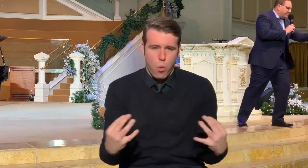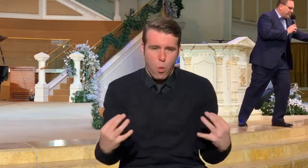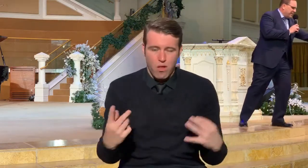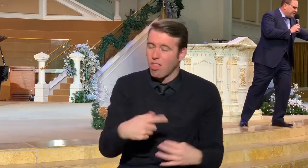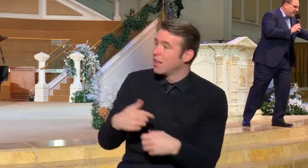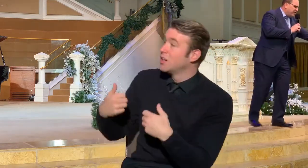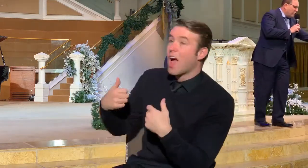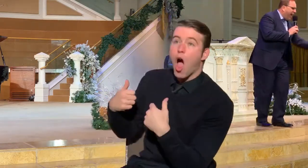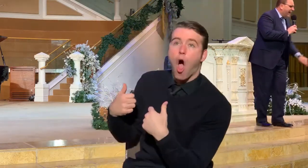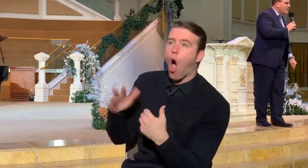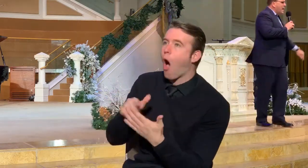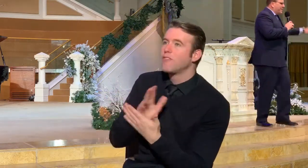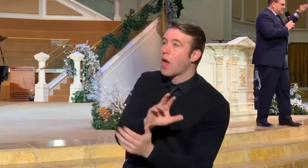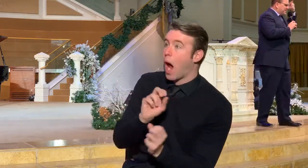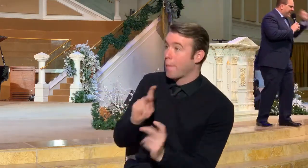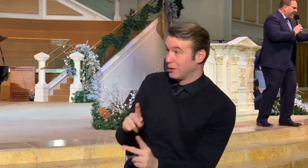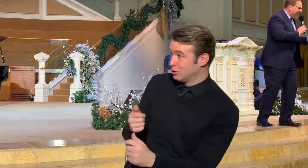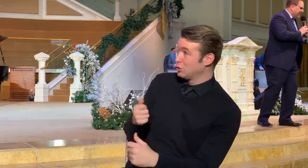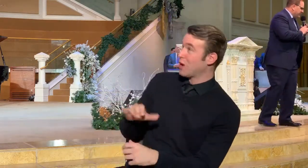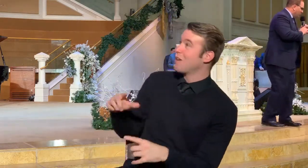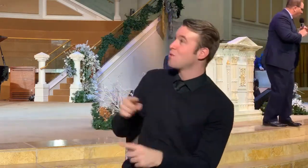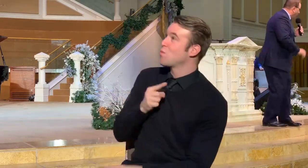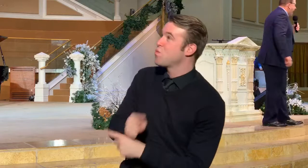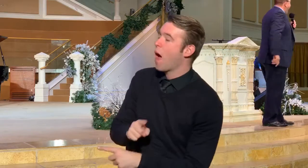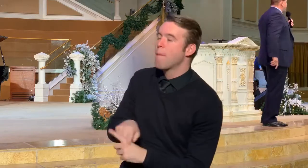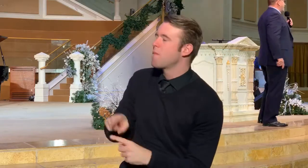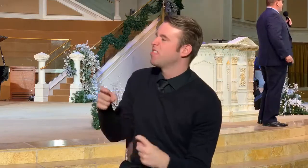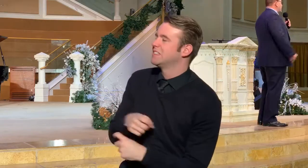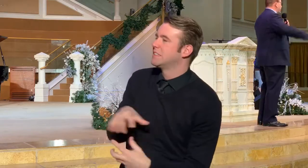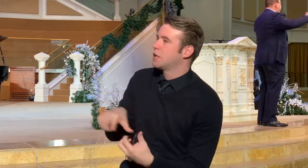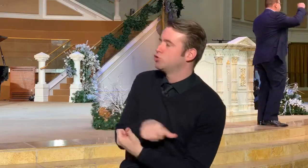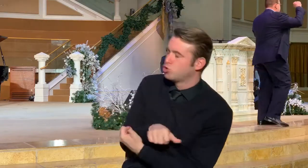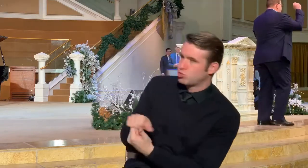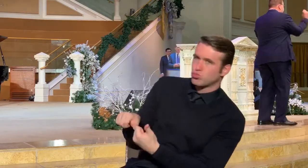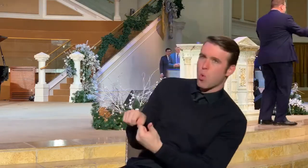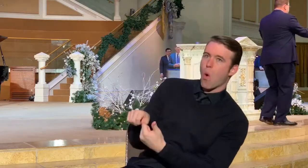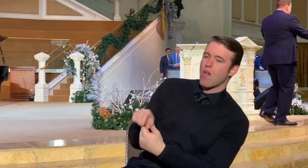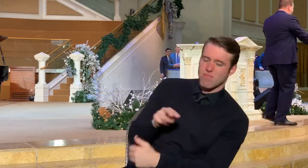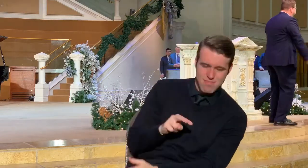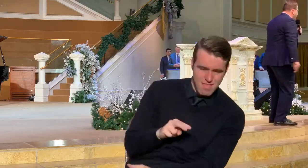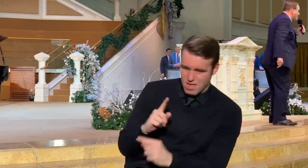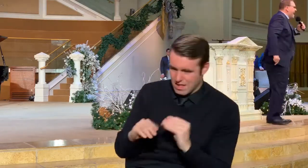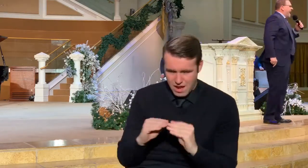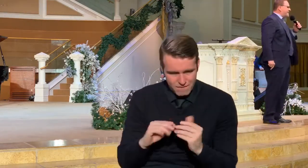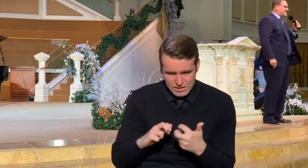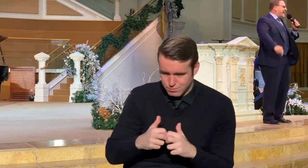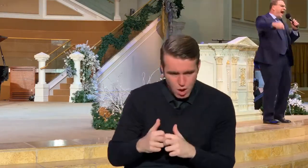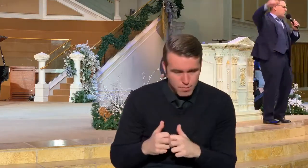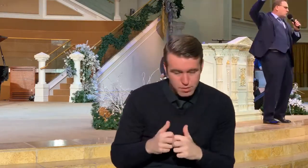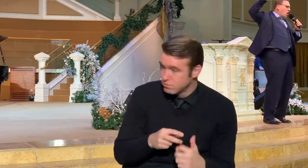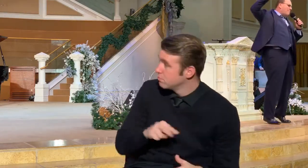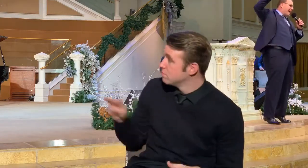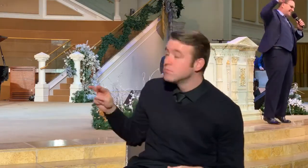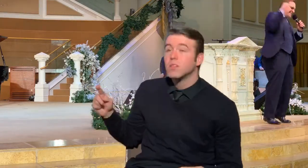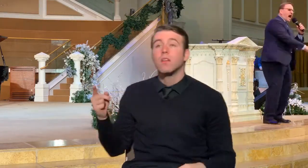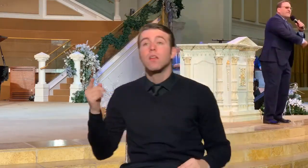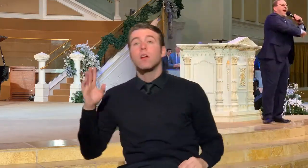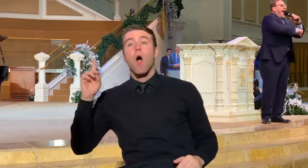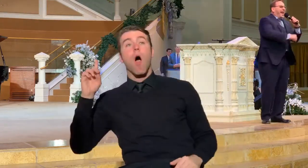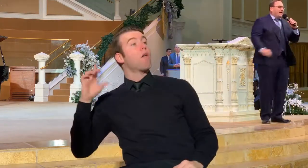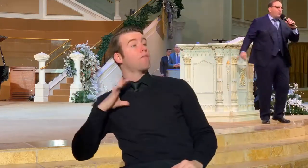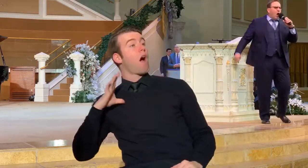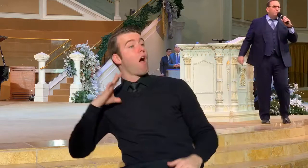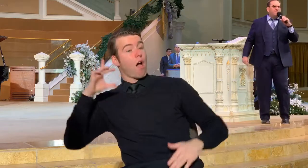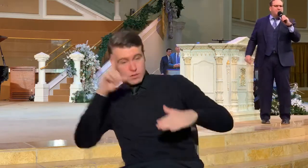every opportunity to do right, but sin had destroyed. And when he looked and they couldn't fix the problem, he said, "I'll go